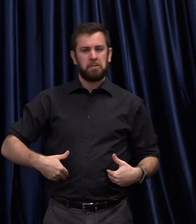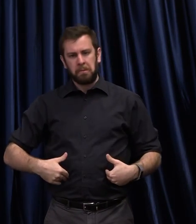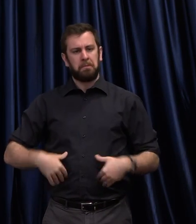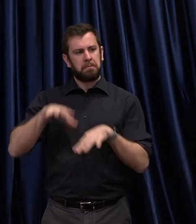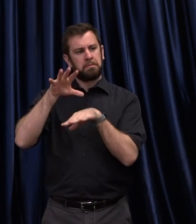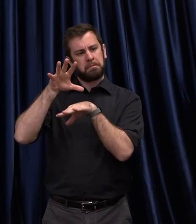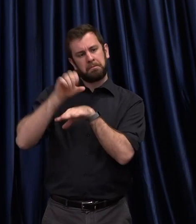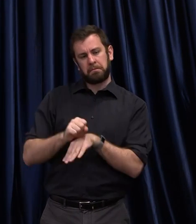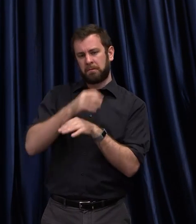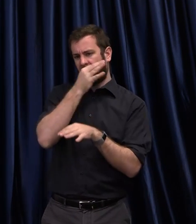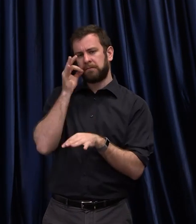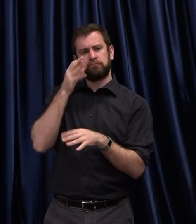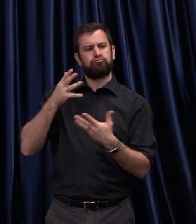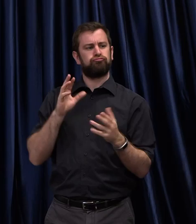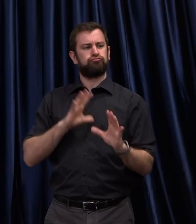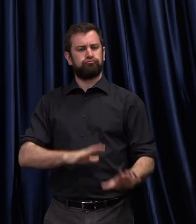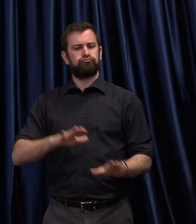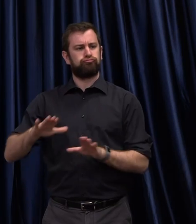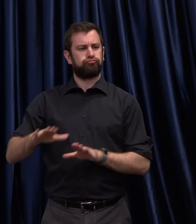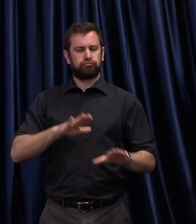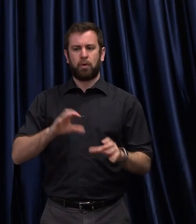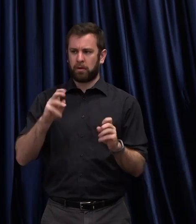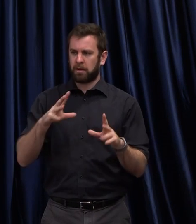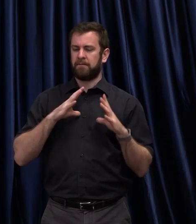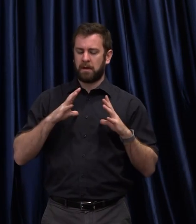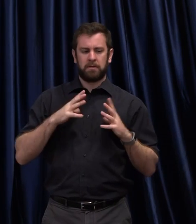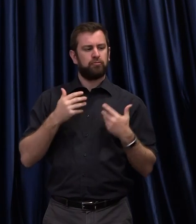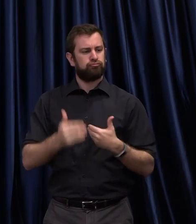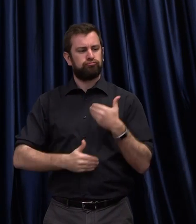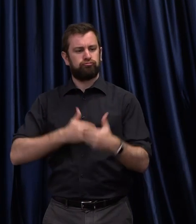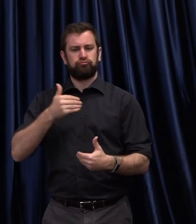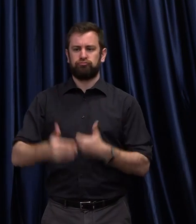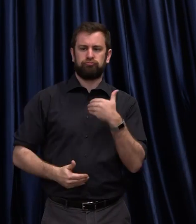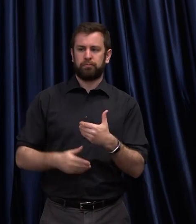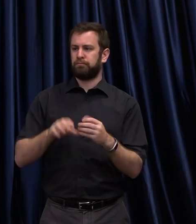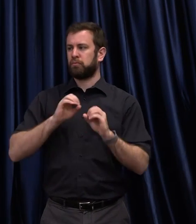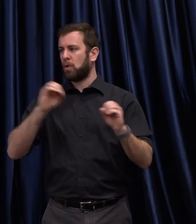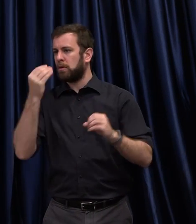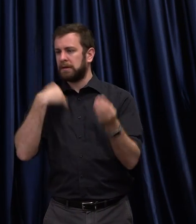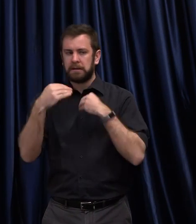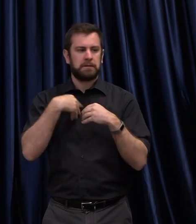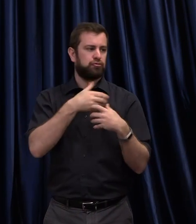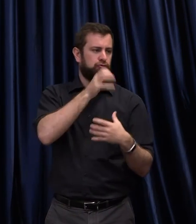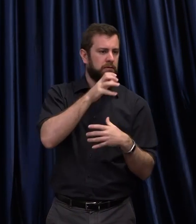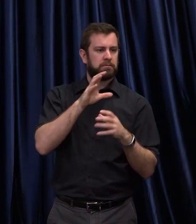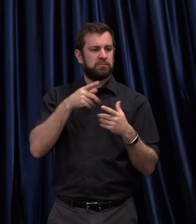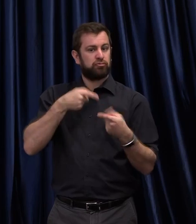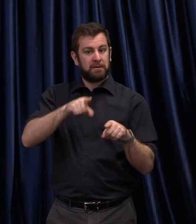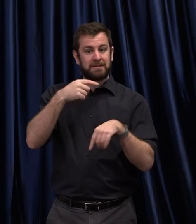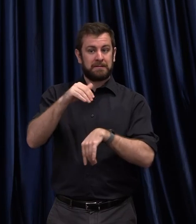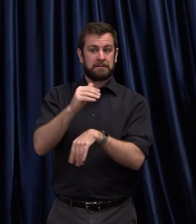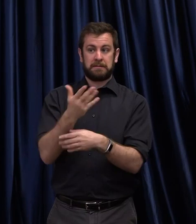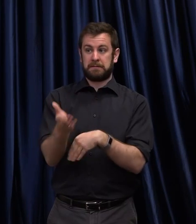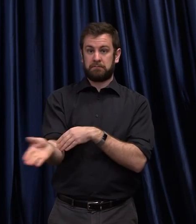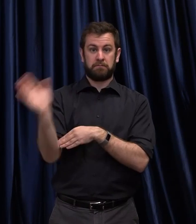fast. We are coming into a rhythm with the fast. No eating and drinking during the day. At the nighttime,